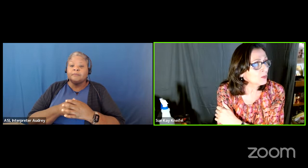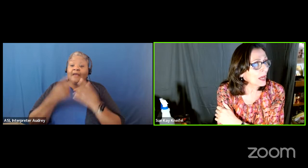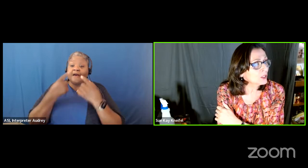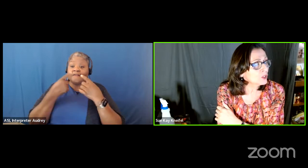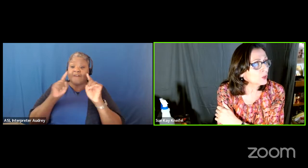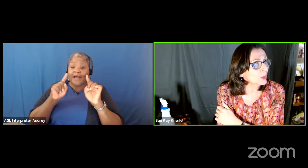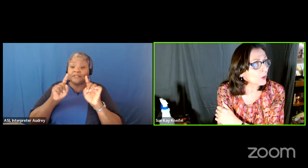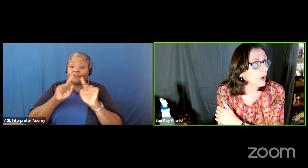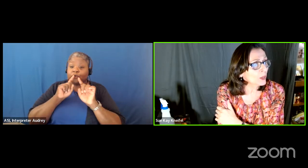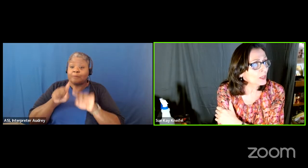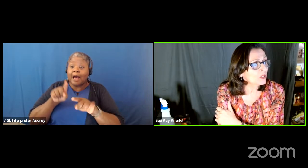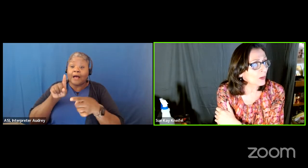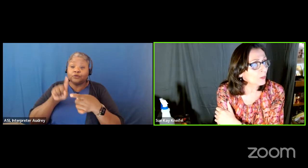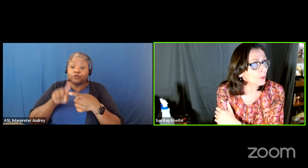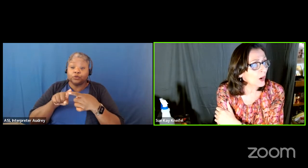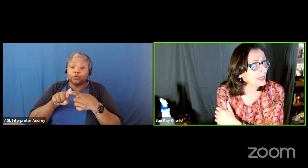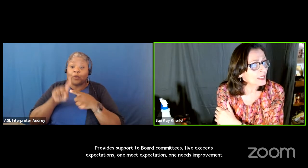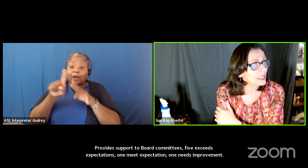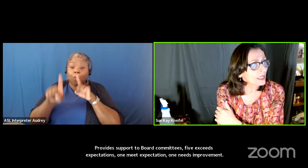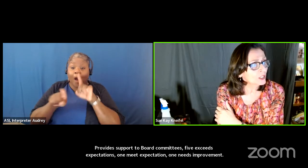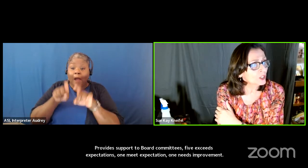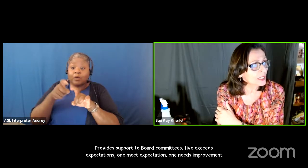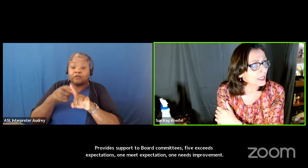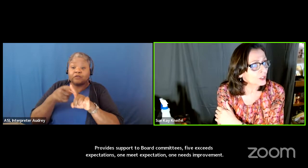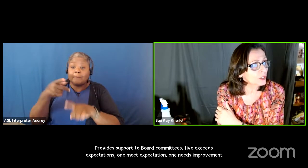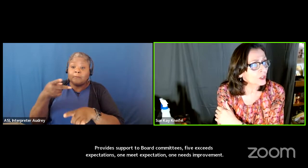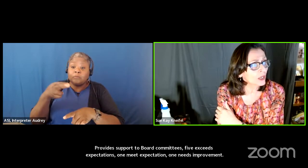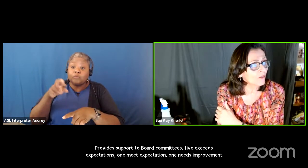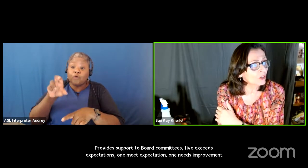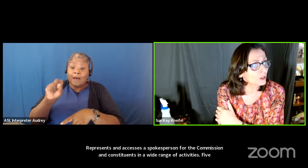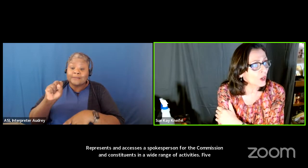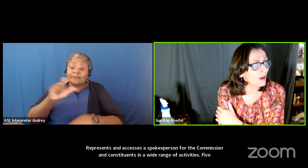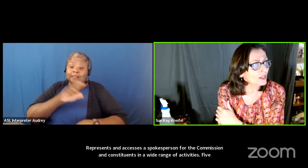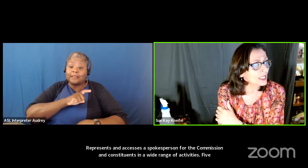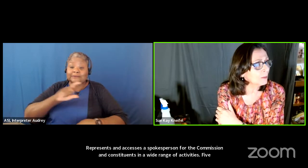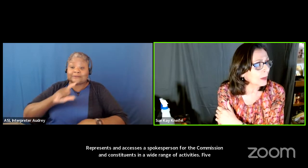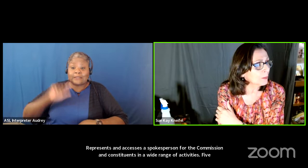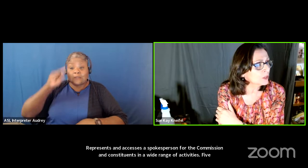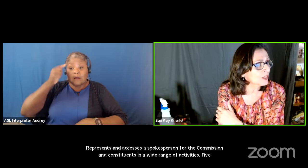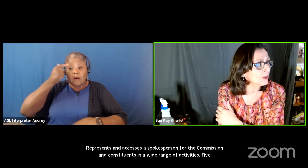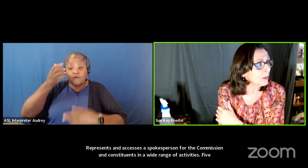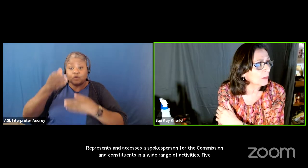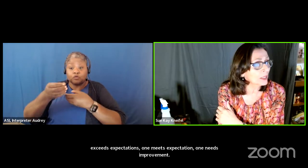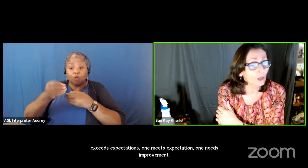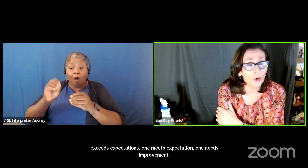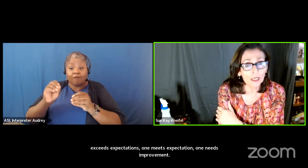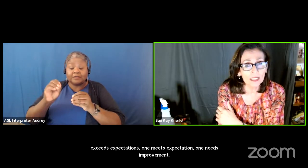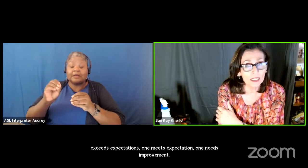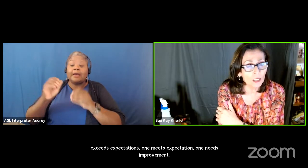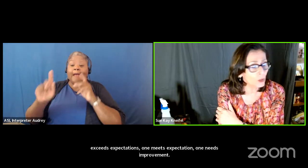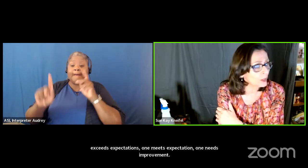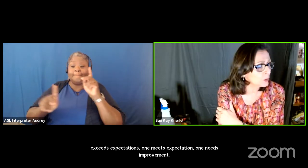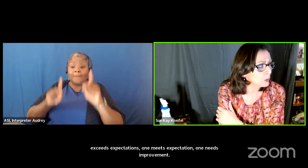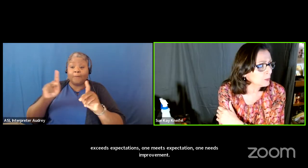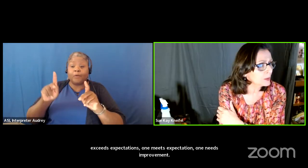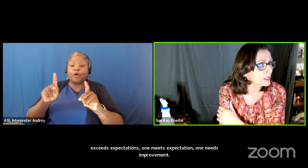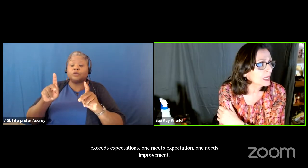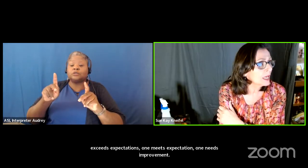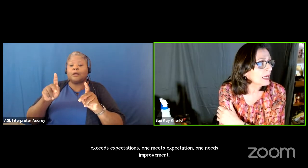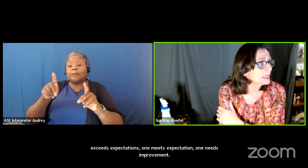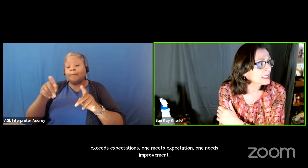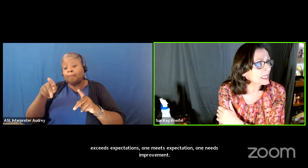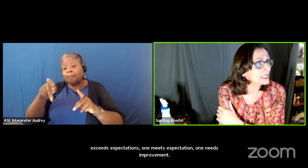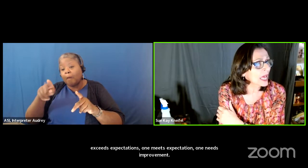Effectively responds to inquiries from press, legislature, governor's office, and members of the public or constituent